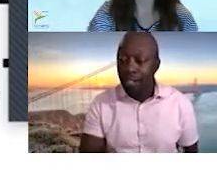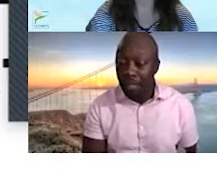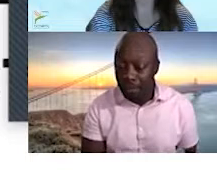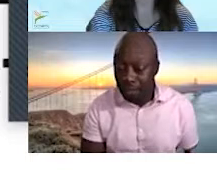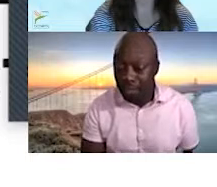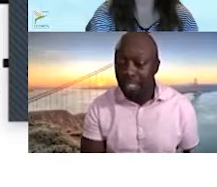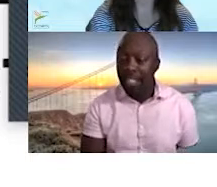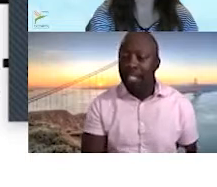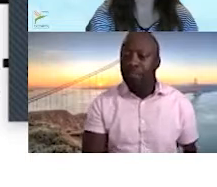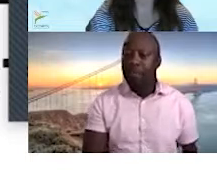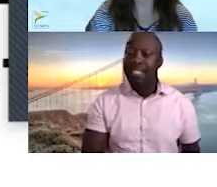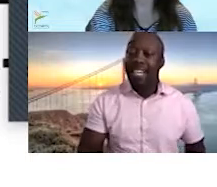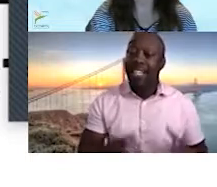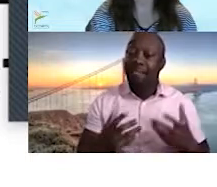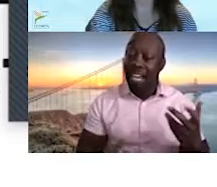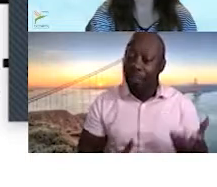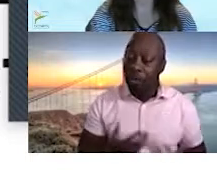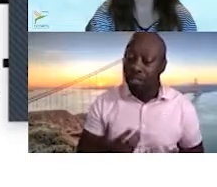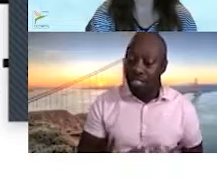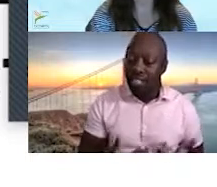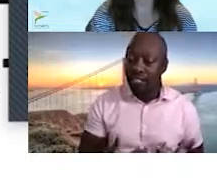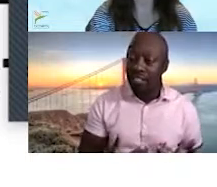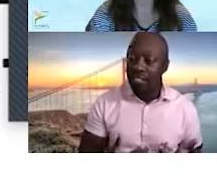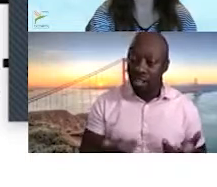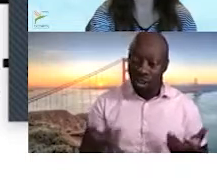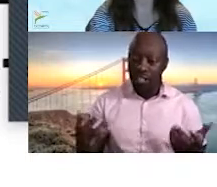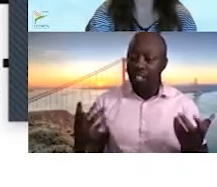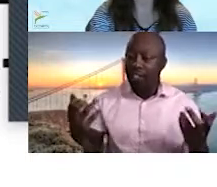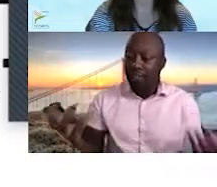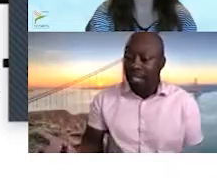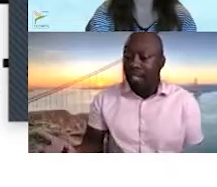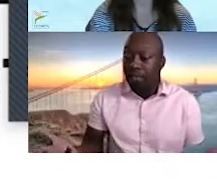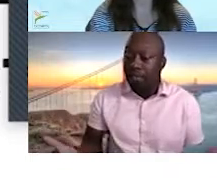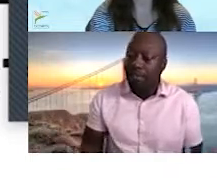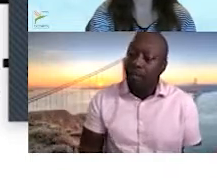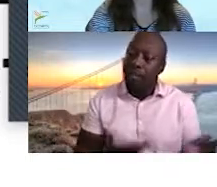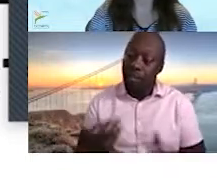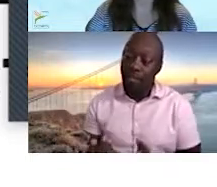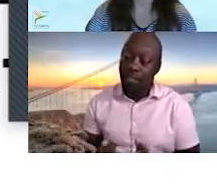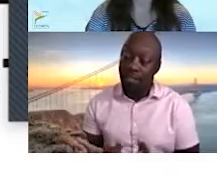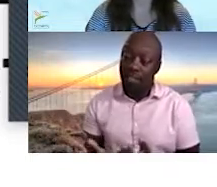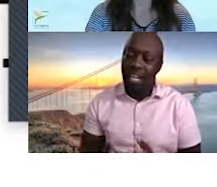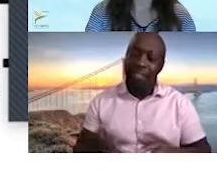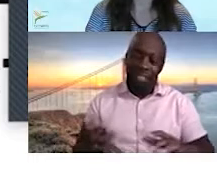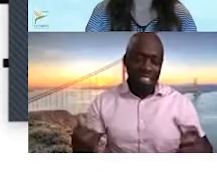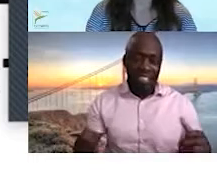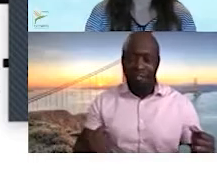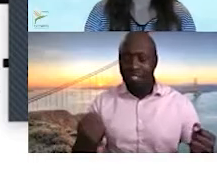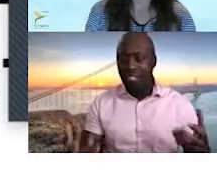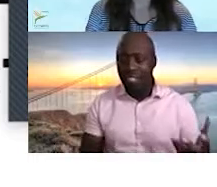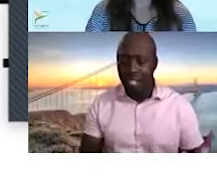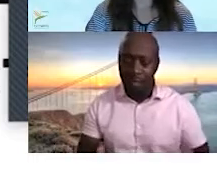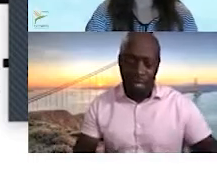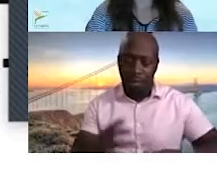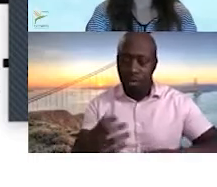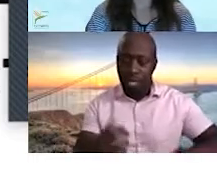Nearly all babies use baby sign to find motor skills are developed before the verbal skills. Obviously, if there's